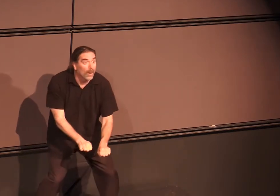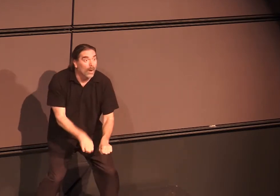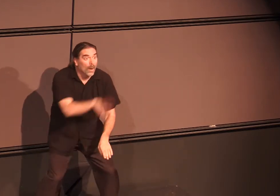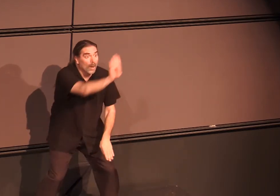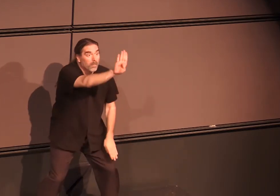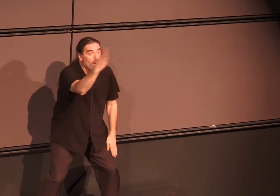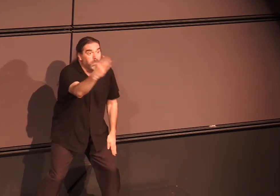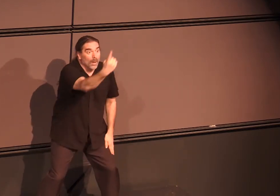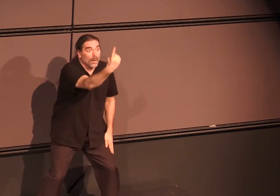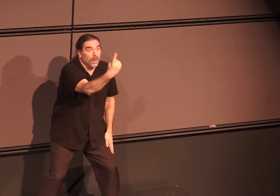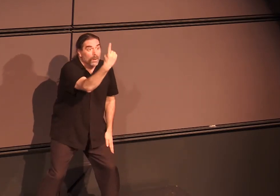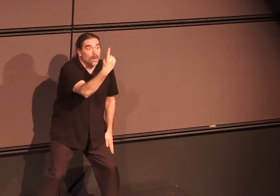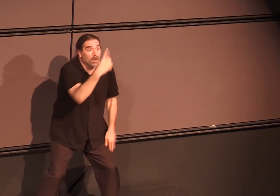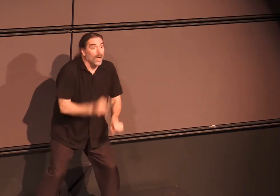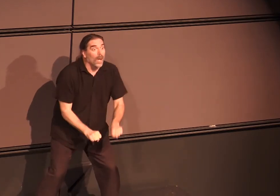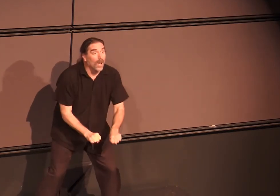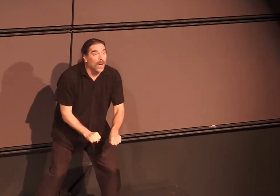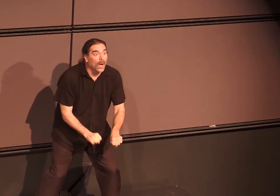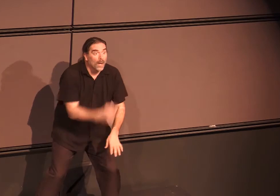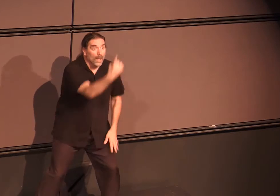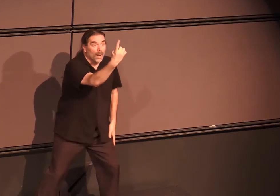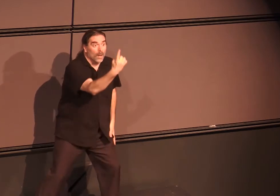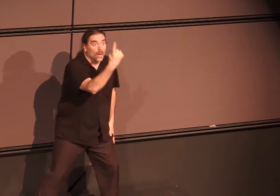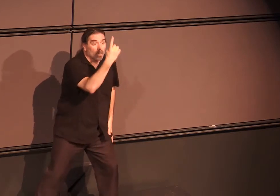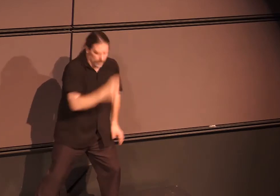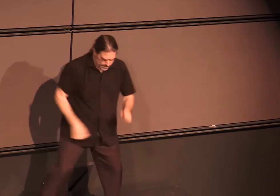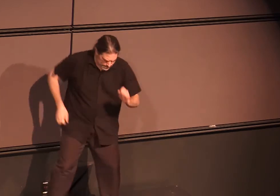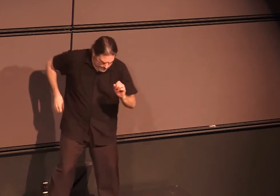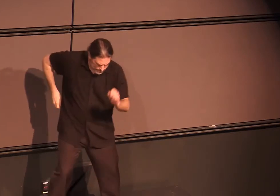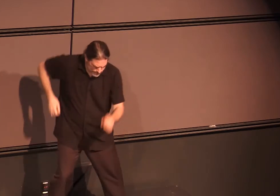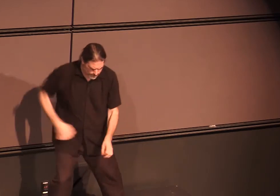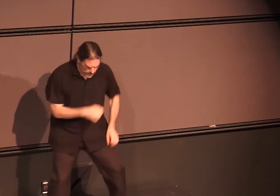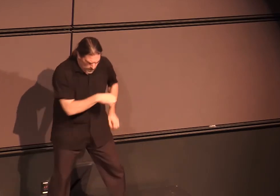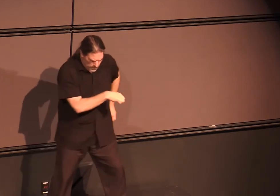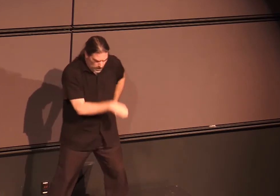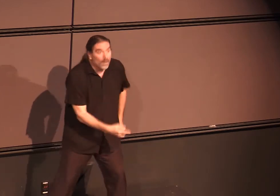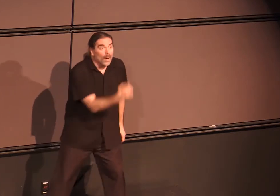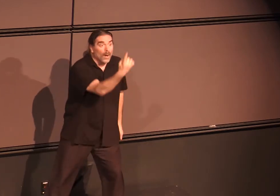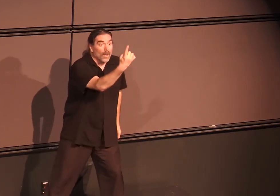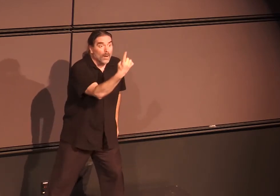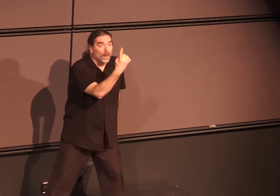Followed by a green-clad patron